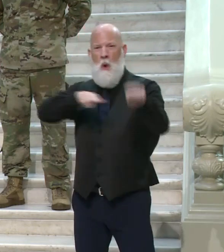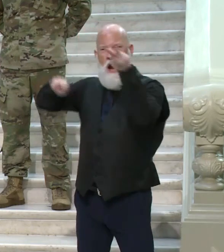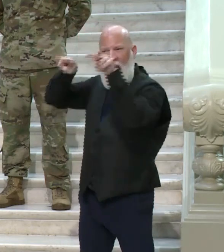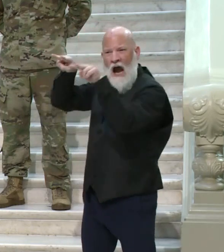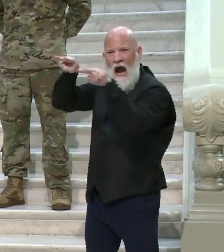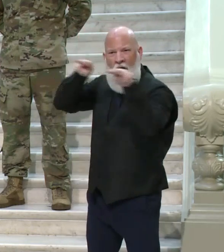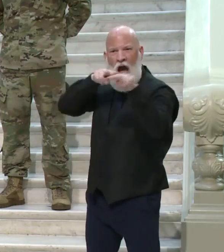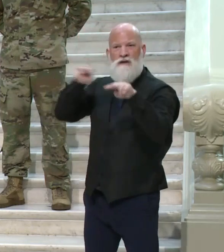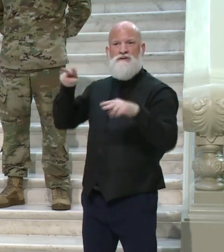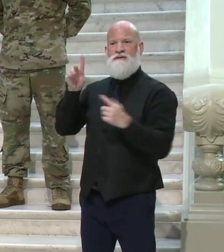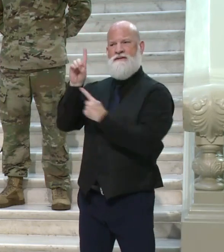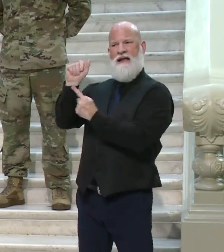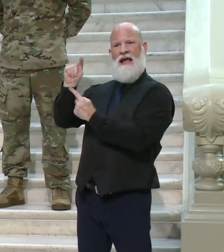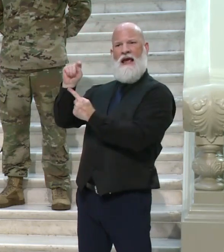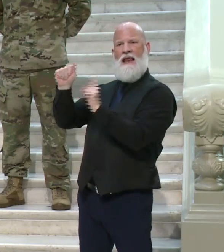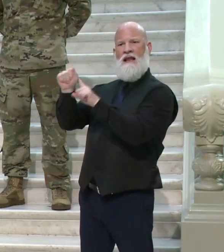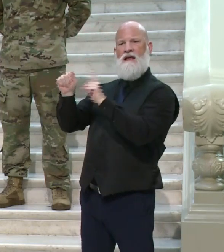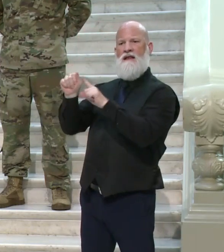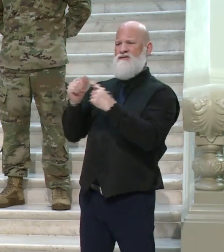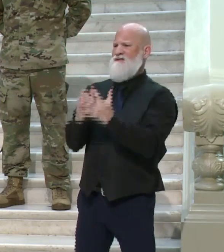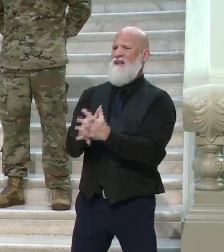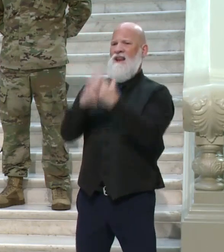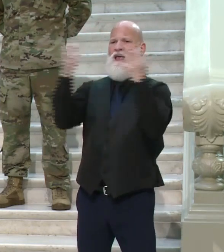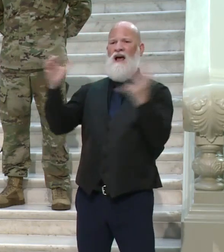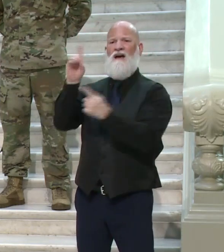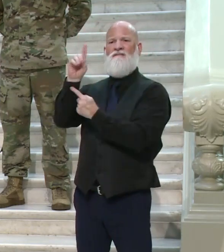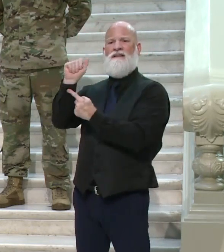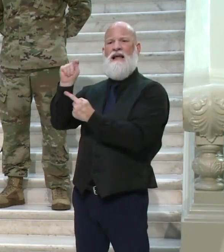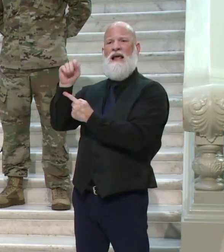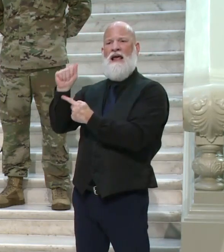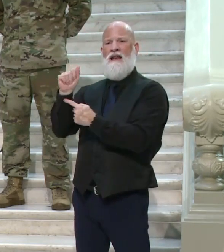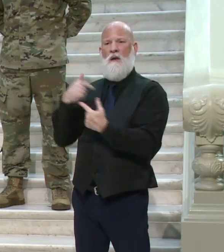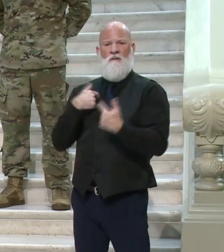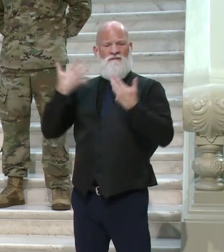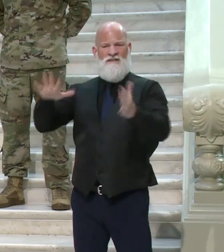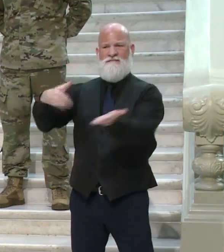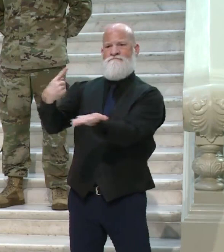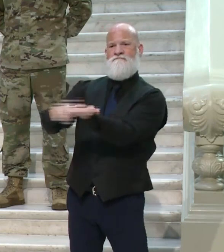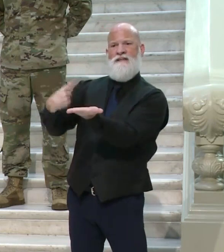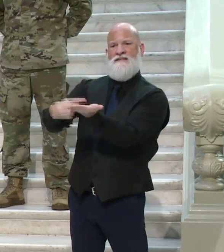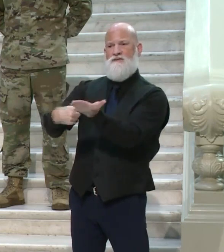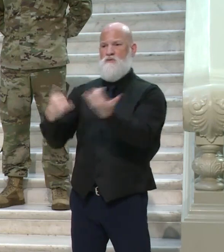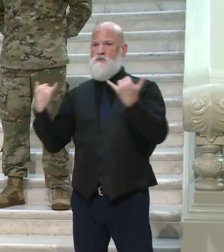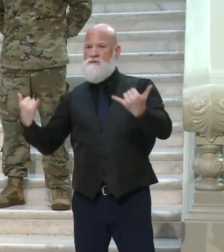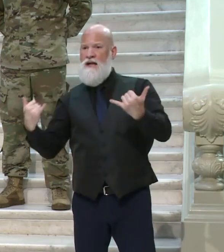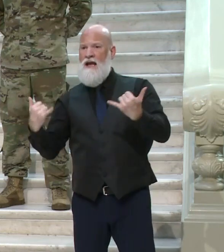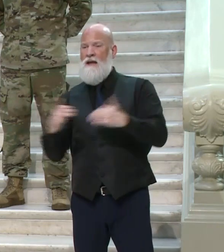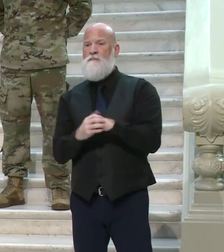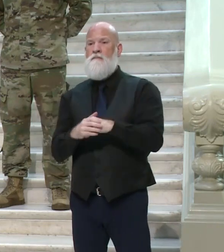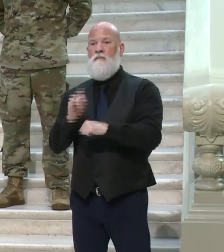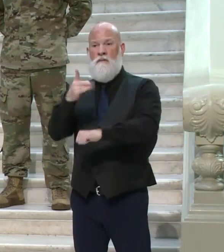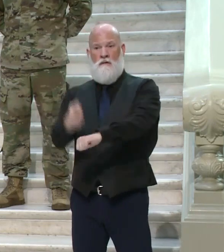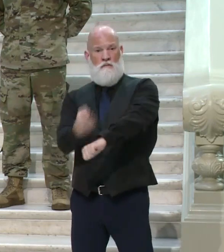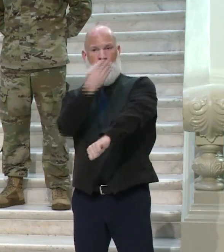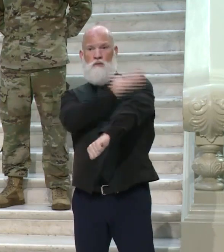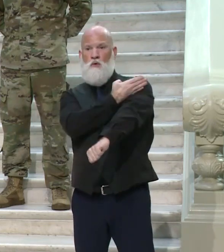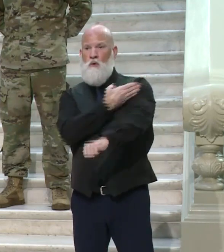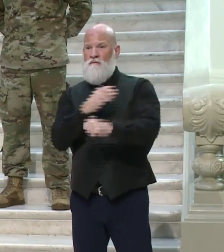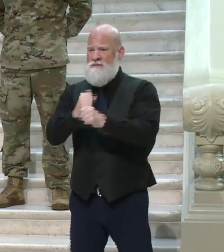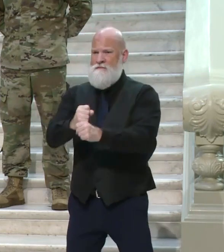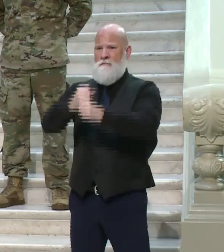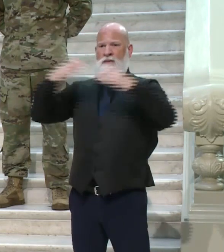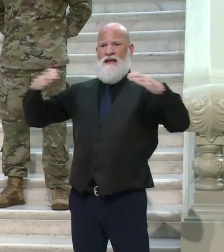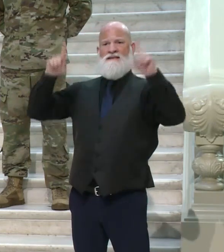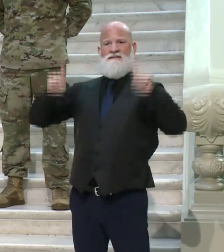that we're following. I mentioned a lot of it today about our ramp up in testing we're doing, about our